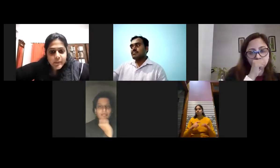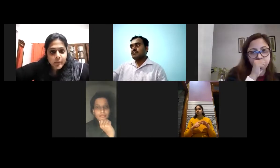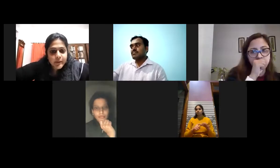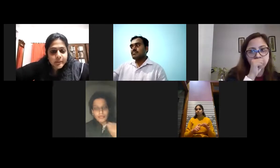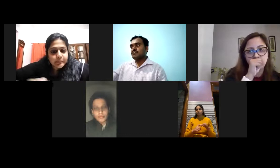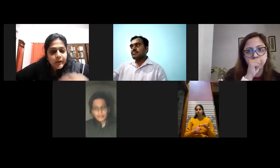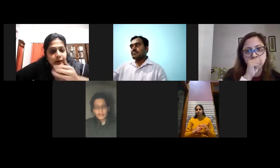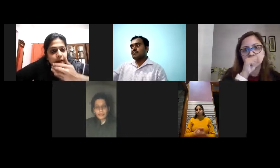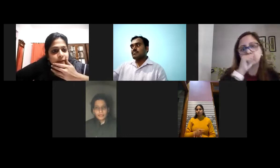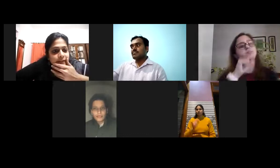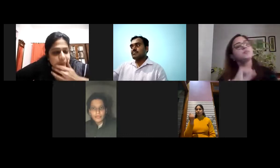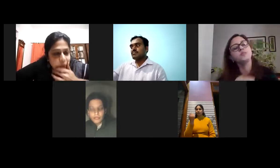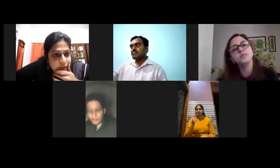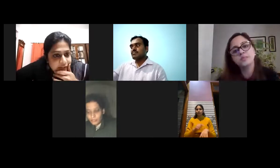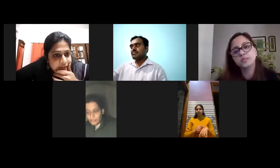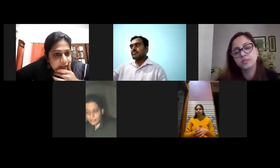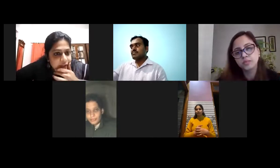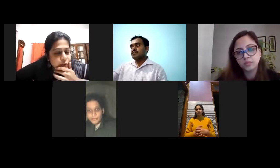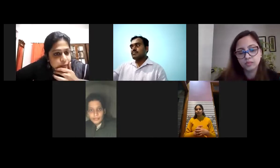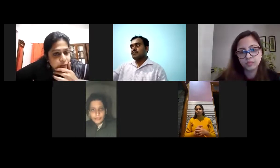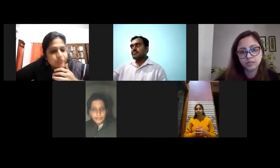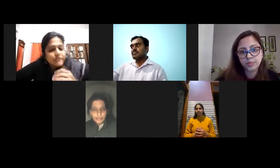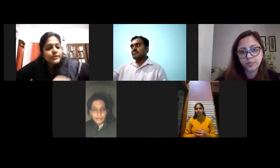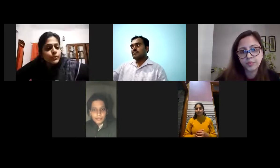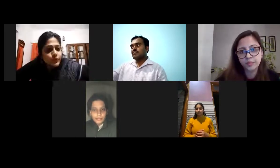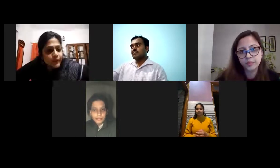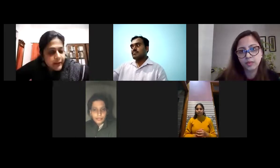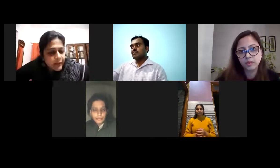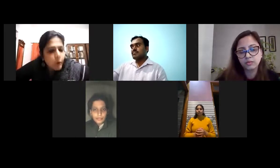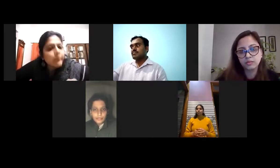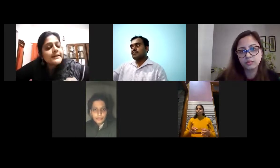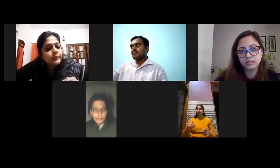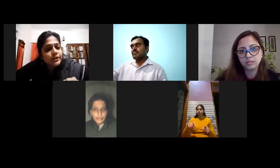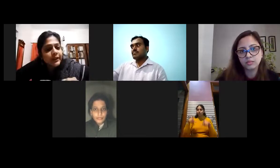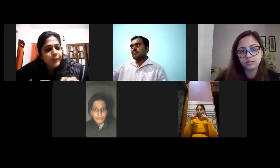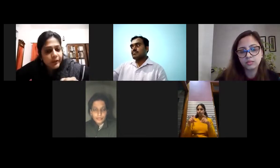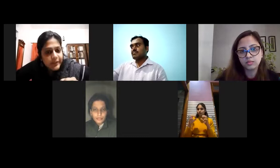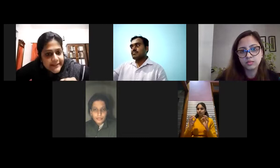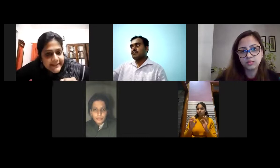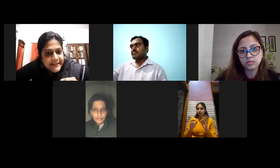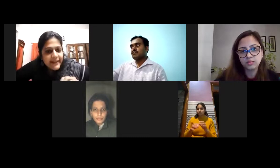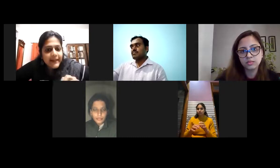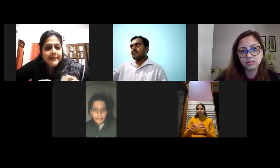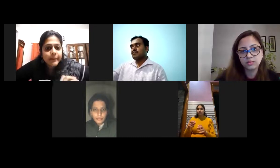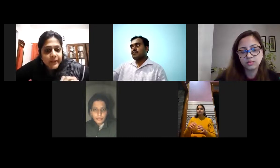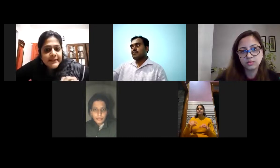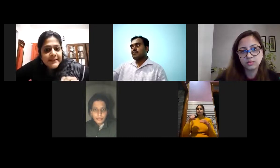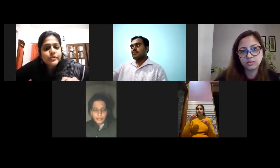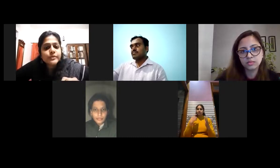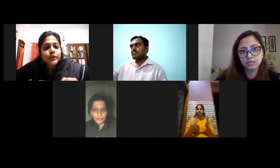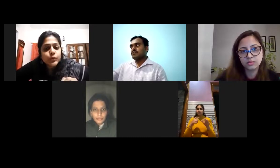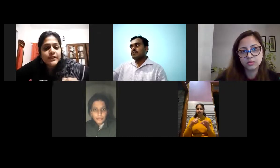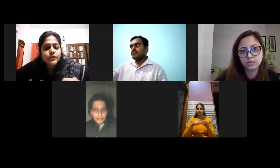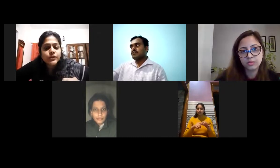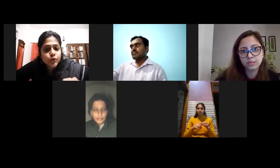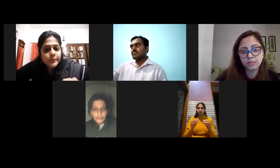Just give me a moment. So this is Kaustubh's question to Sunanda. A common assumption among critics is that Bertha seems to